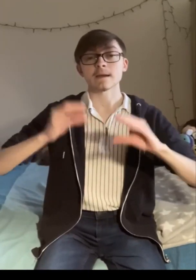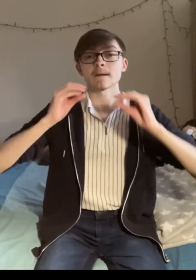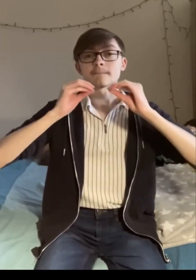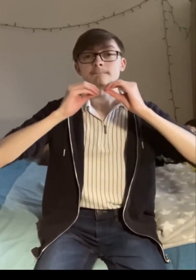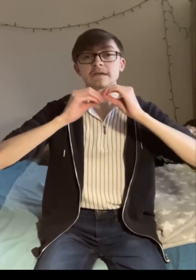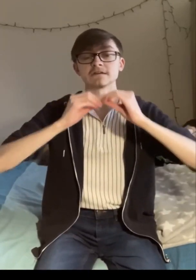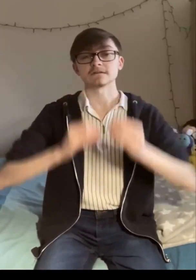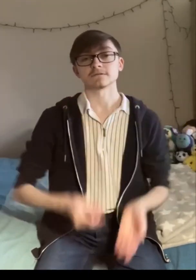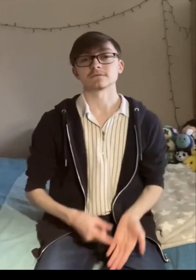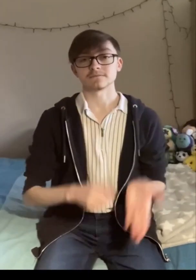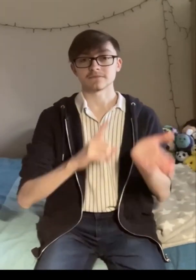L-A-B.